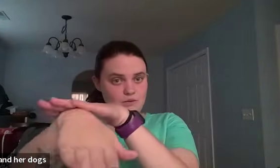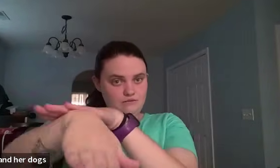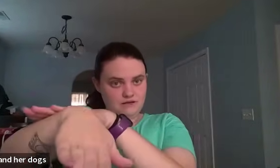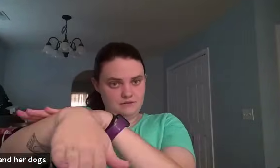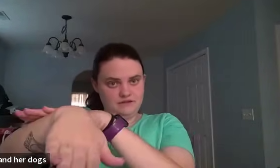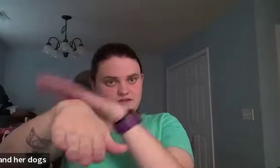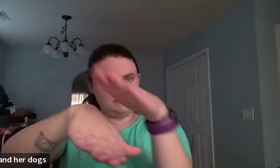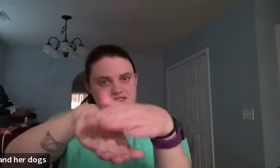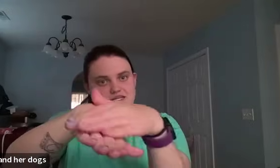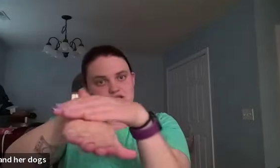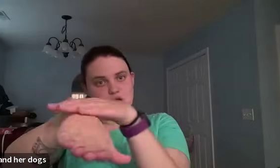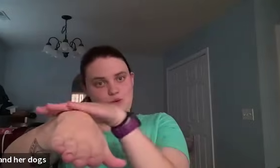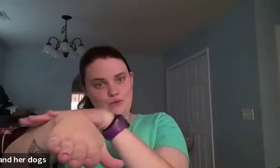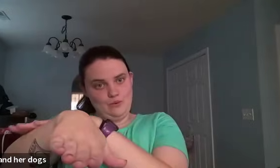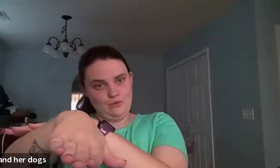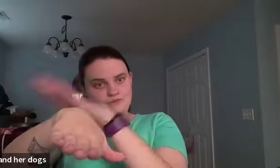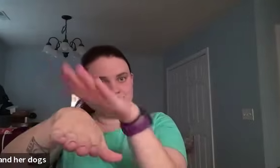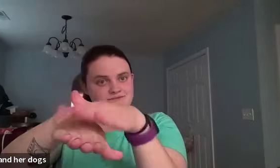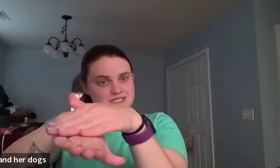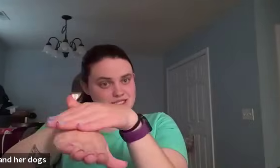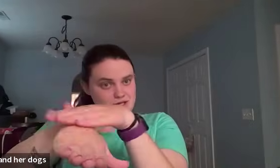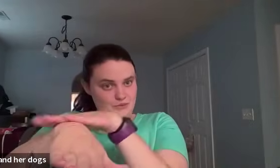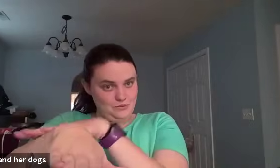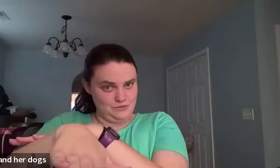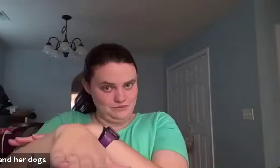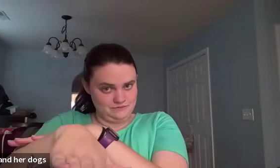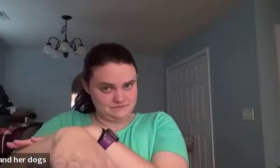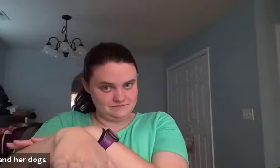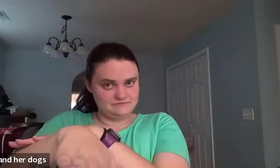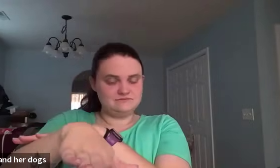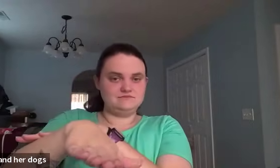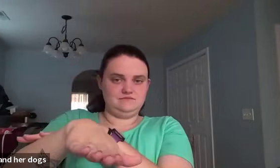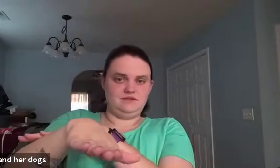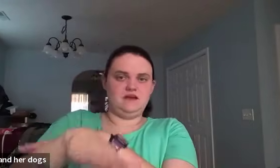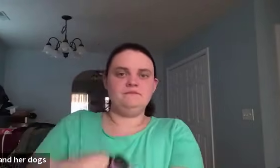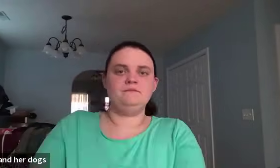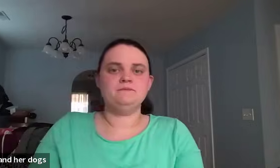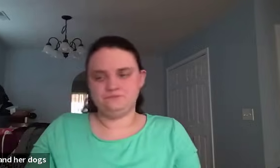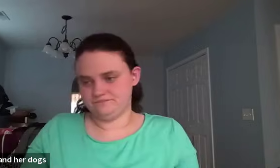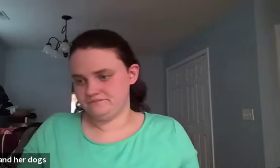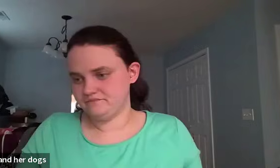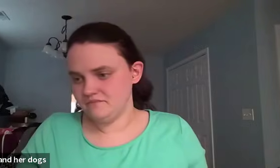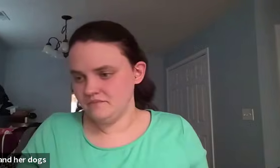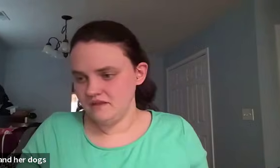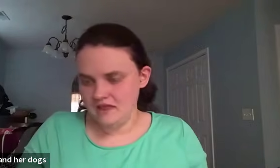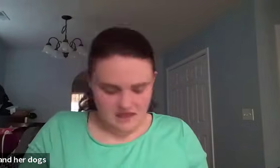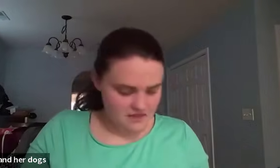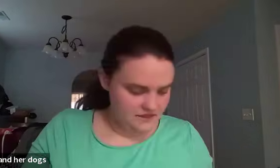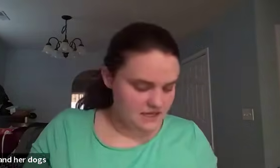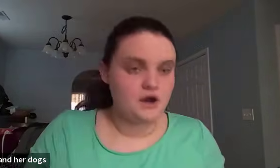Slow. Now bend it down so you say it slow. Slow. Okay. And then